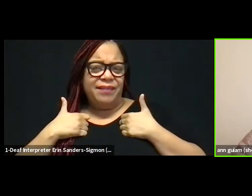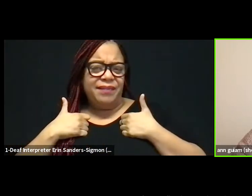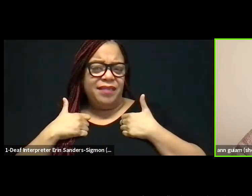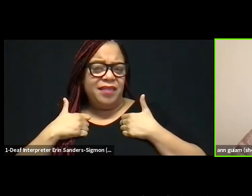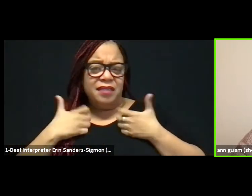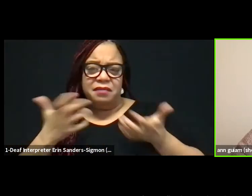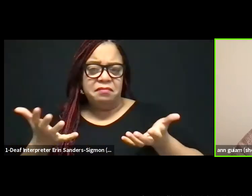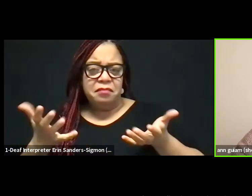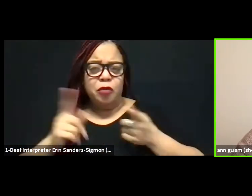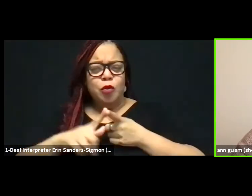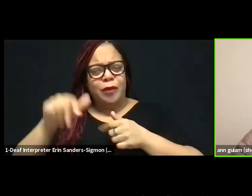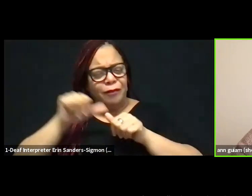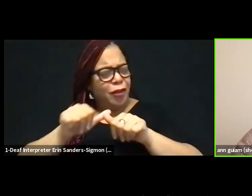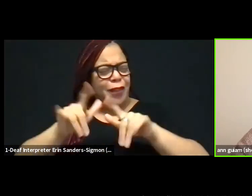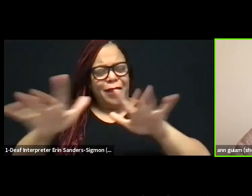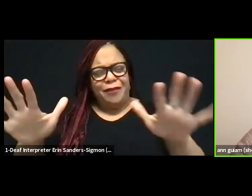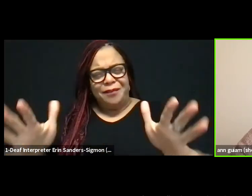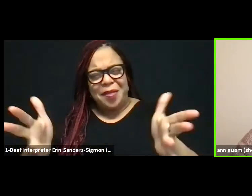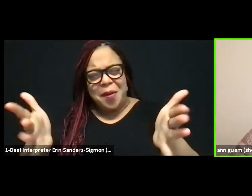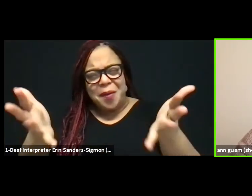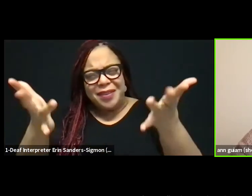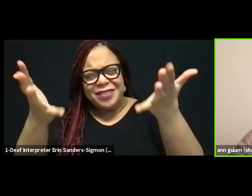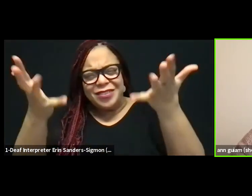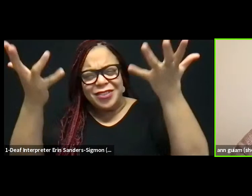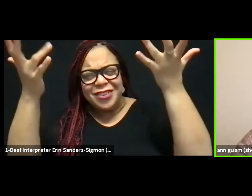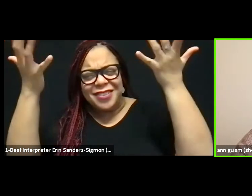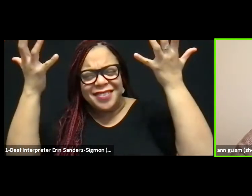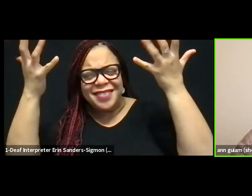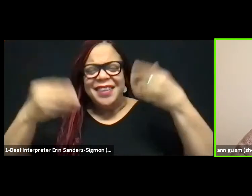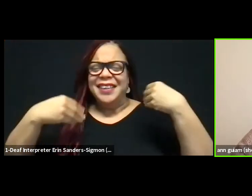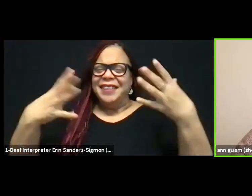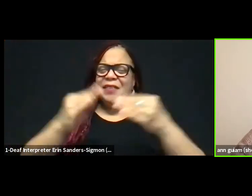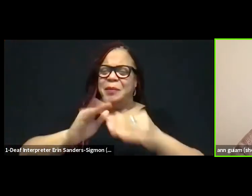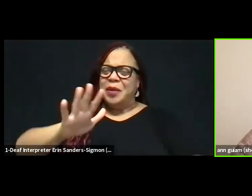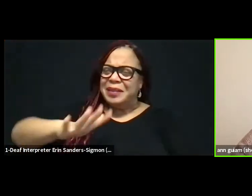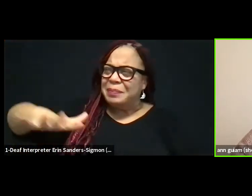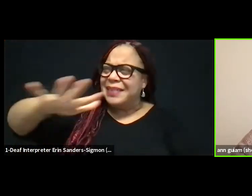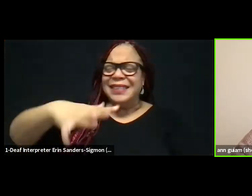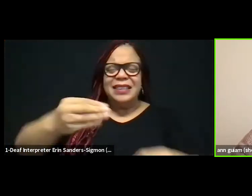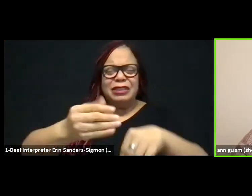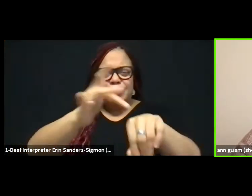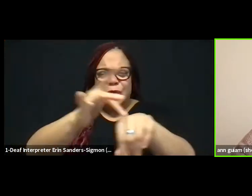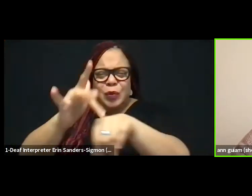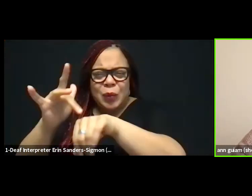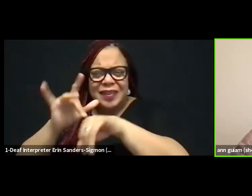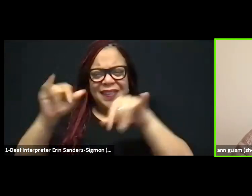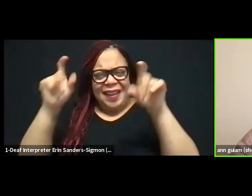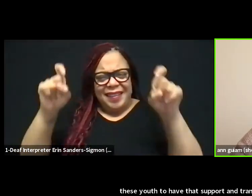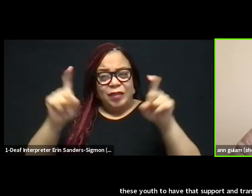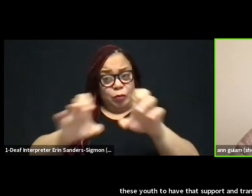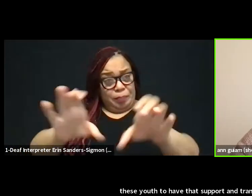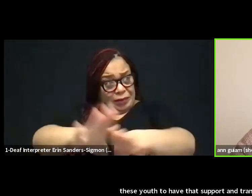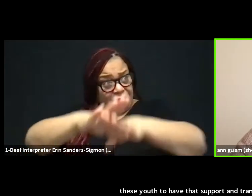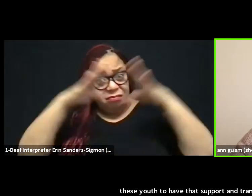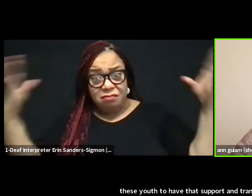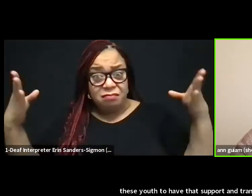for these youth to have that support and transformative healing in their own pace, and